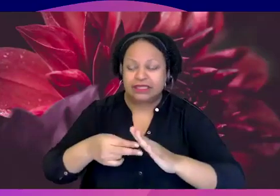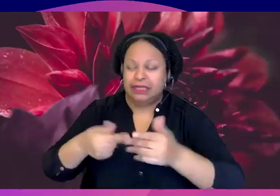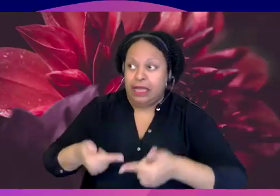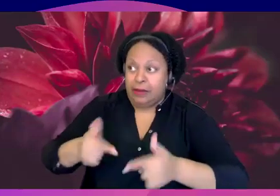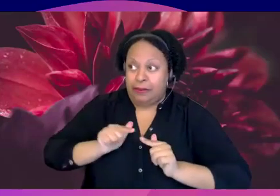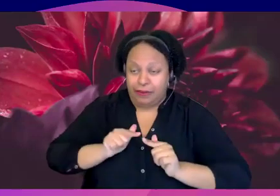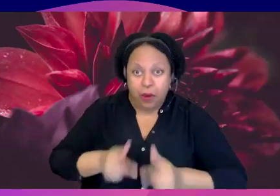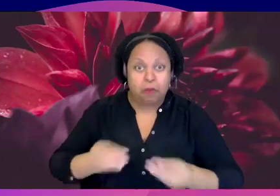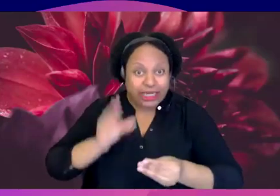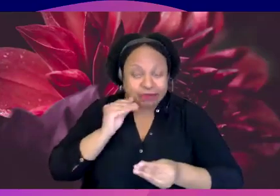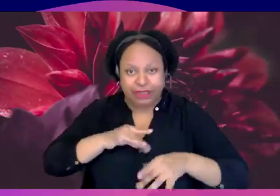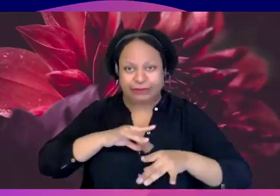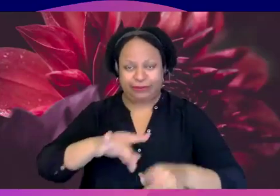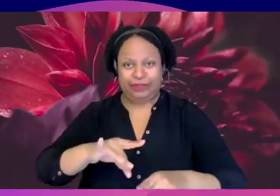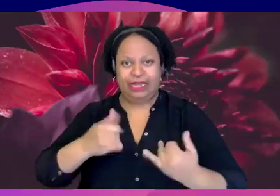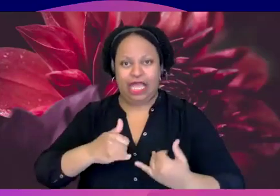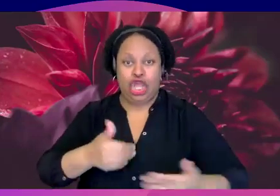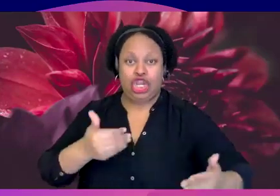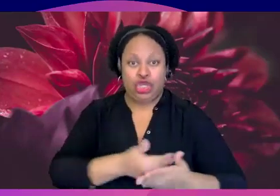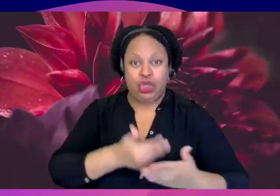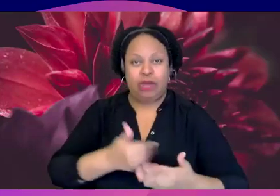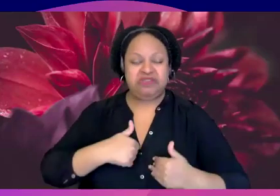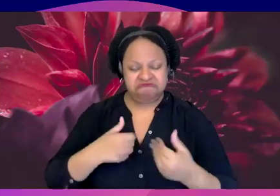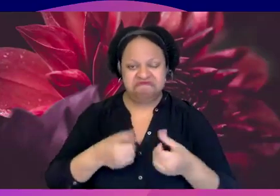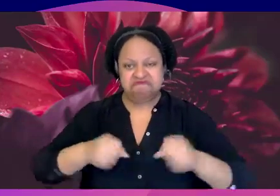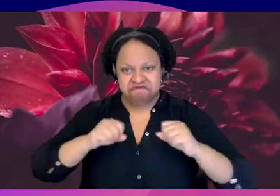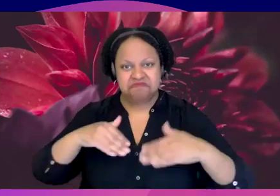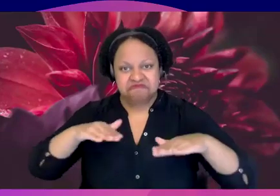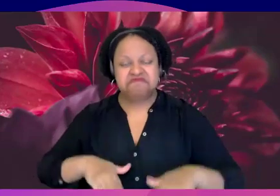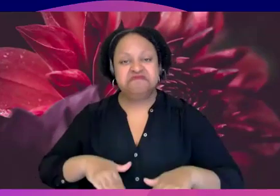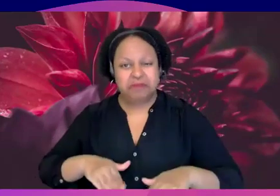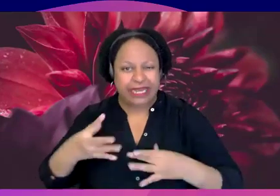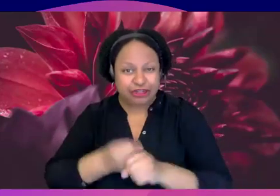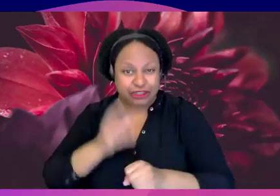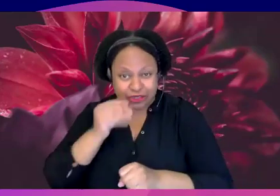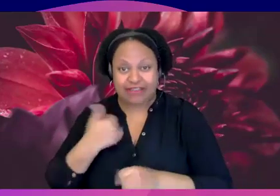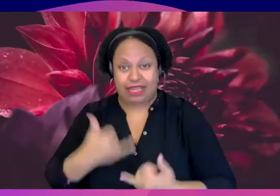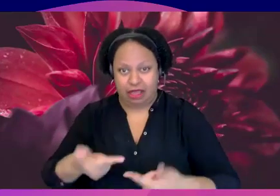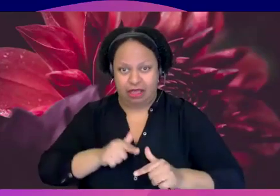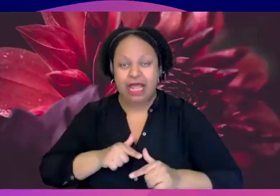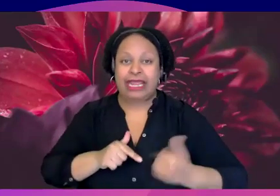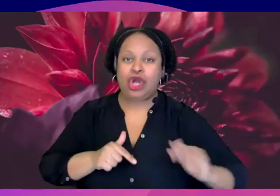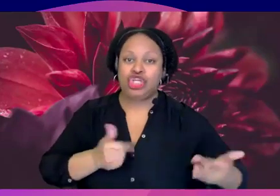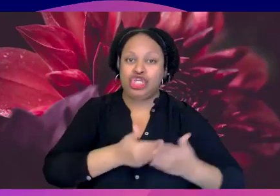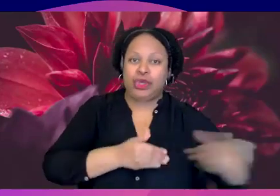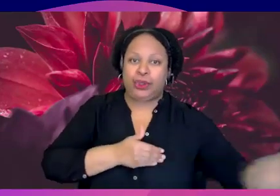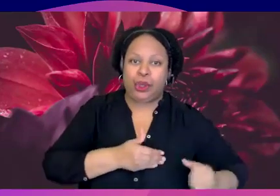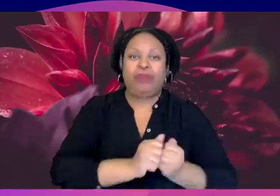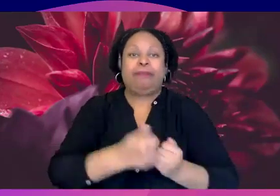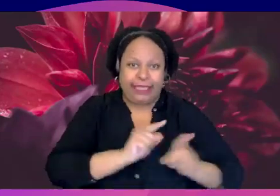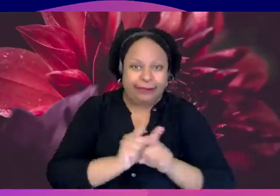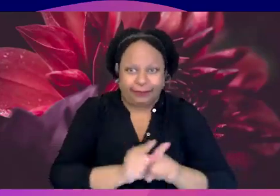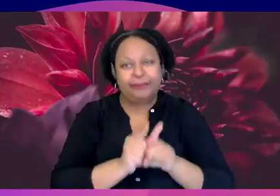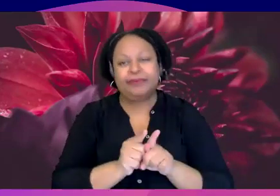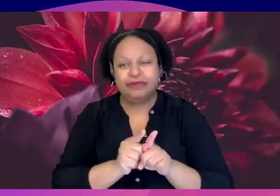you develop years of experience. And so one of the things that I would love to see in future is to